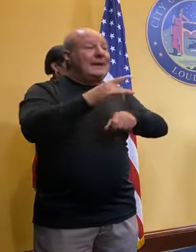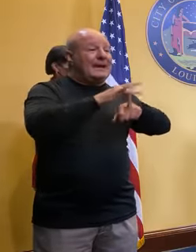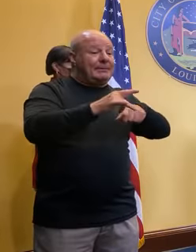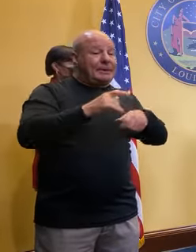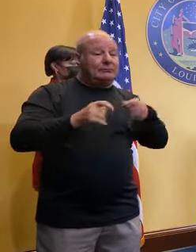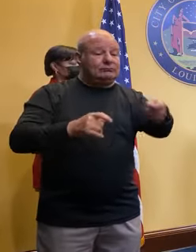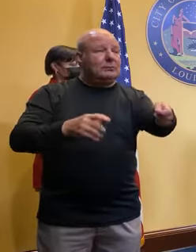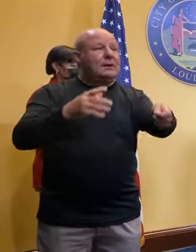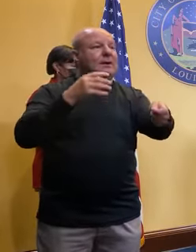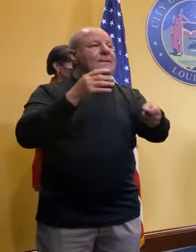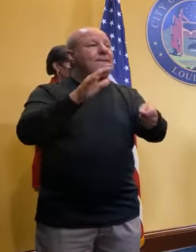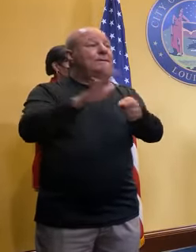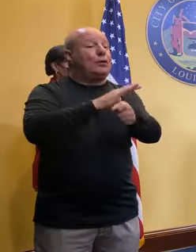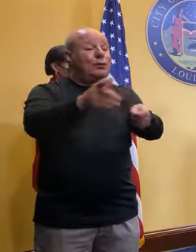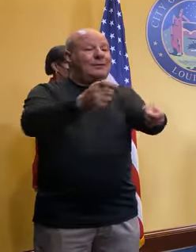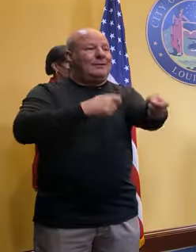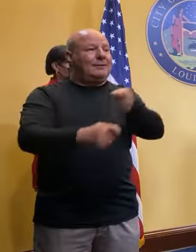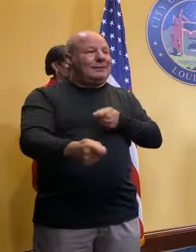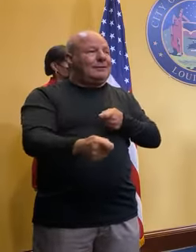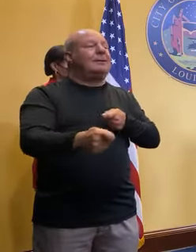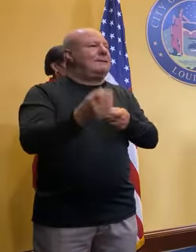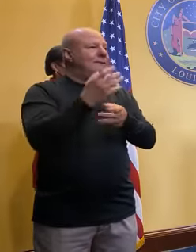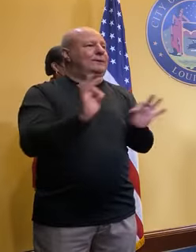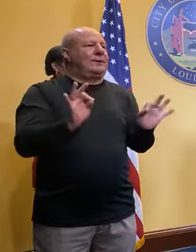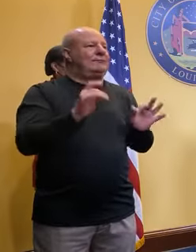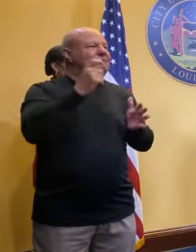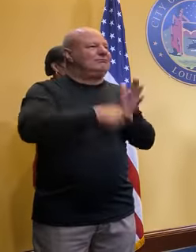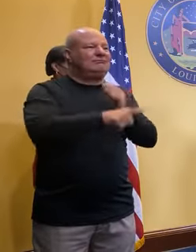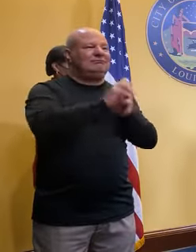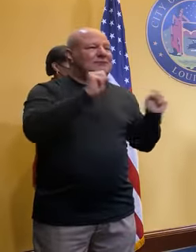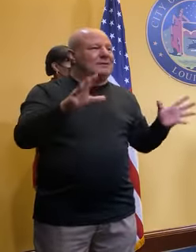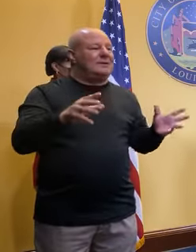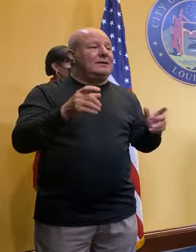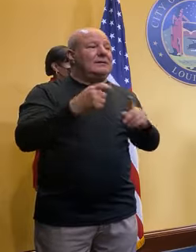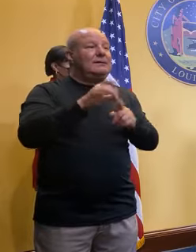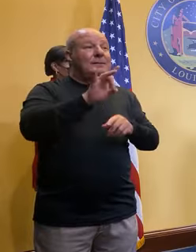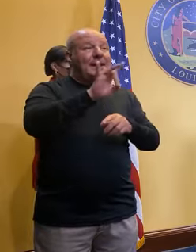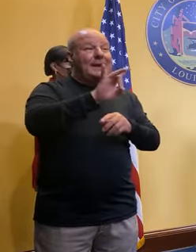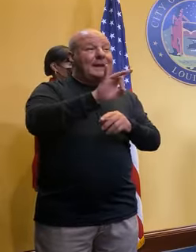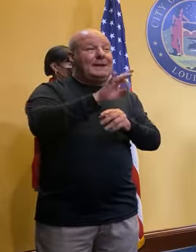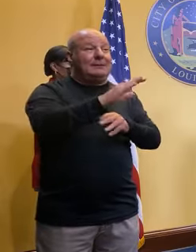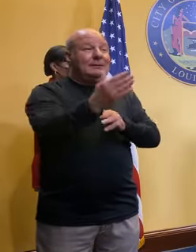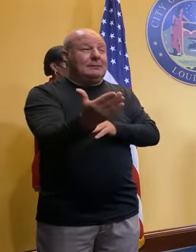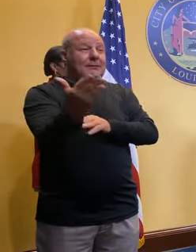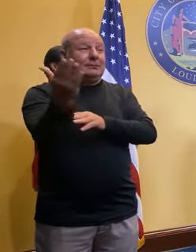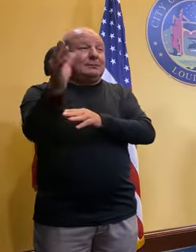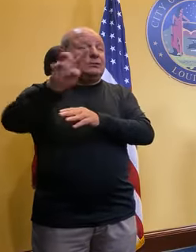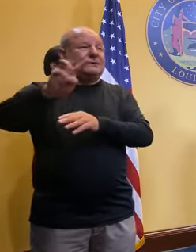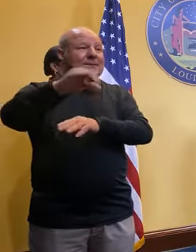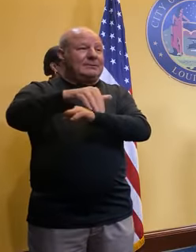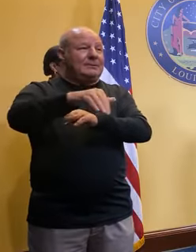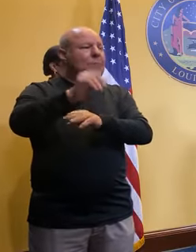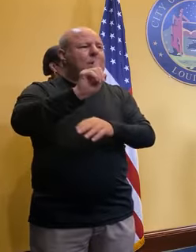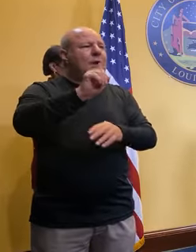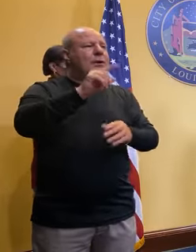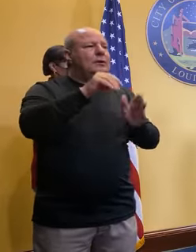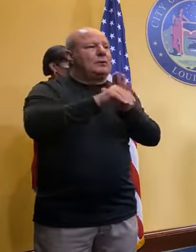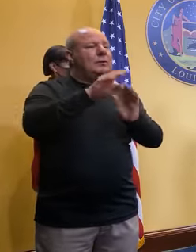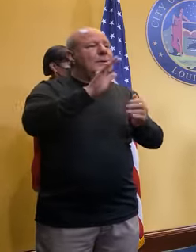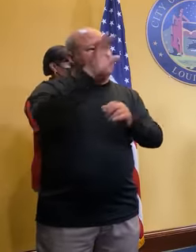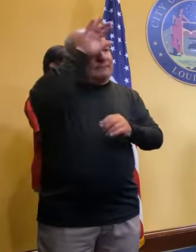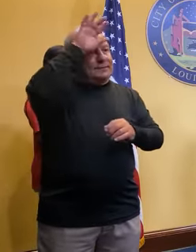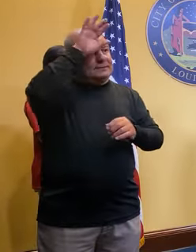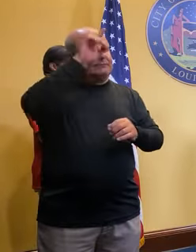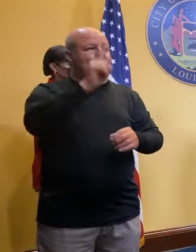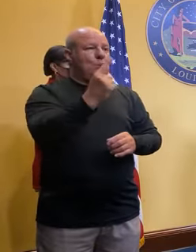tank, free of charge. That's between the hours of 8 and 6 p.m. until further notice. Those locations are New Orleans Fire Station